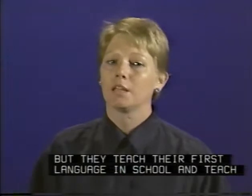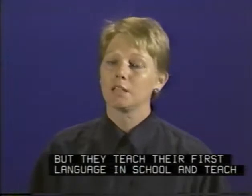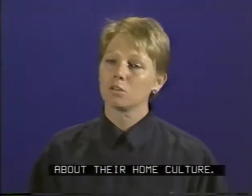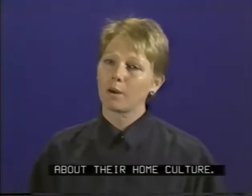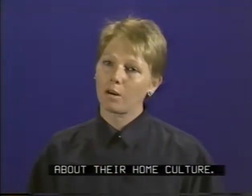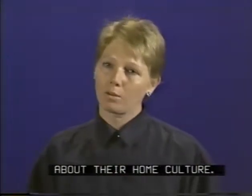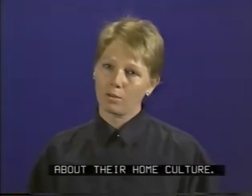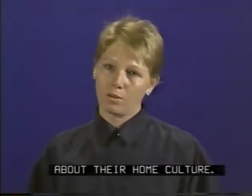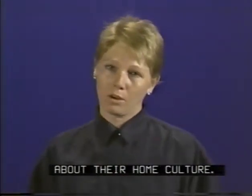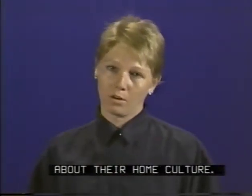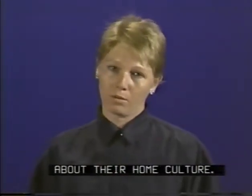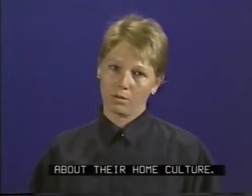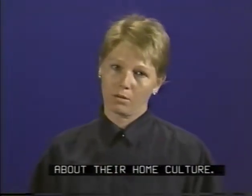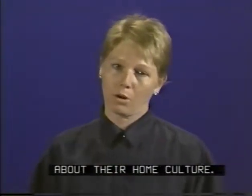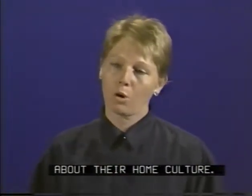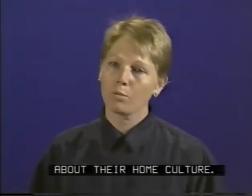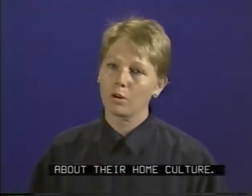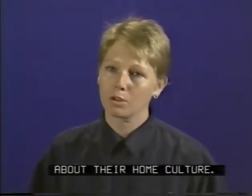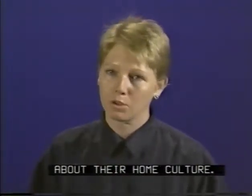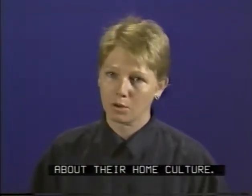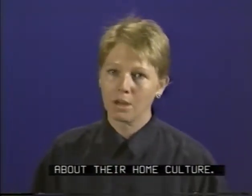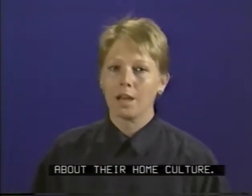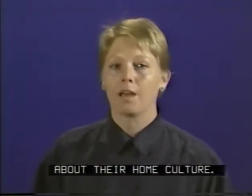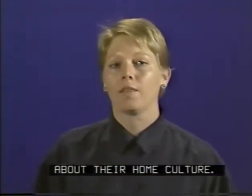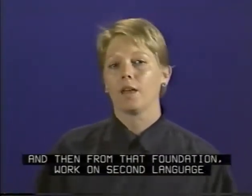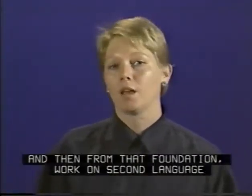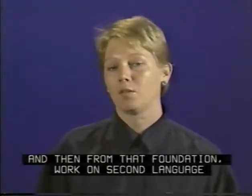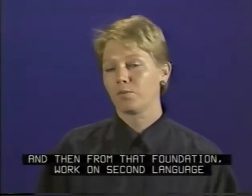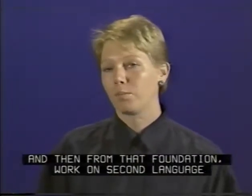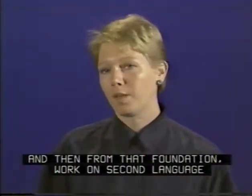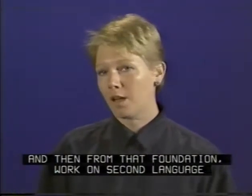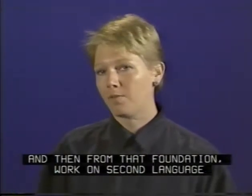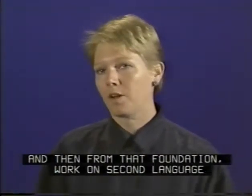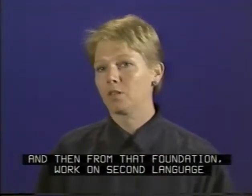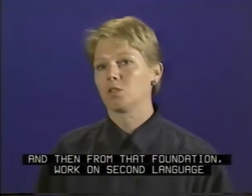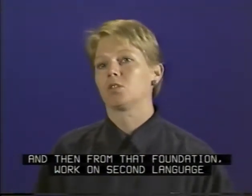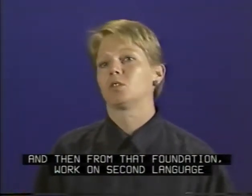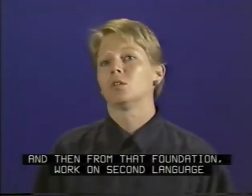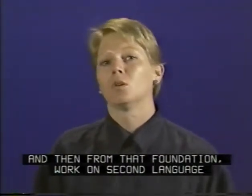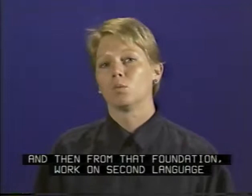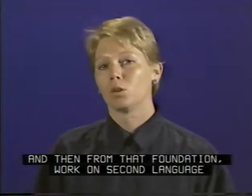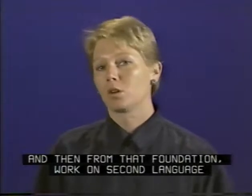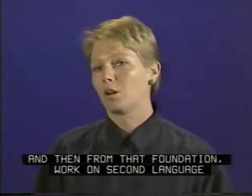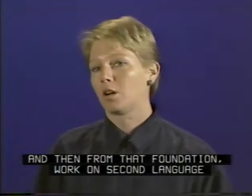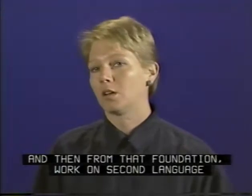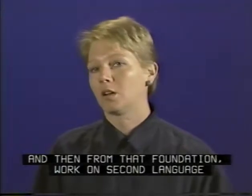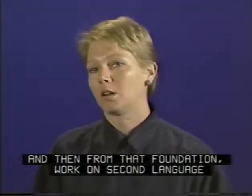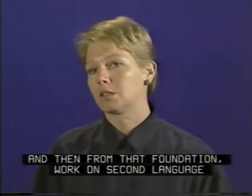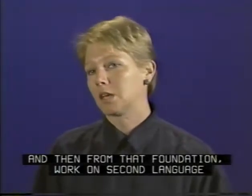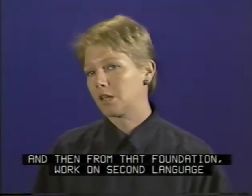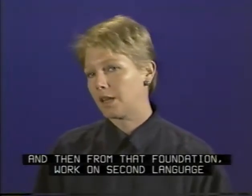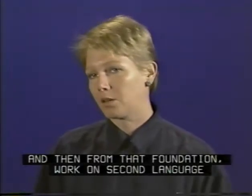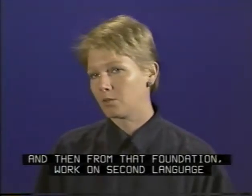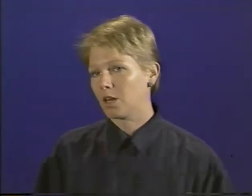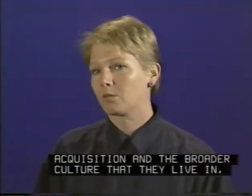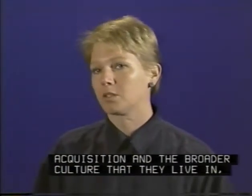teach about their home culture, and then from that foundation work on second language